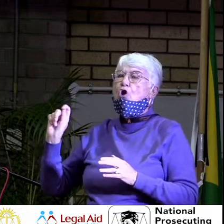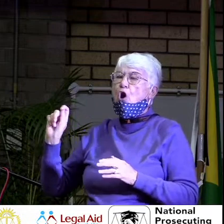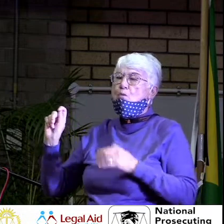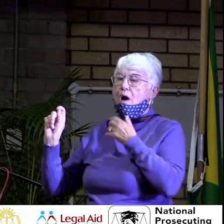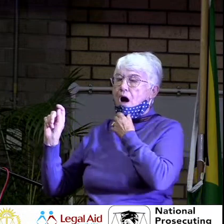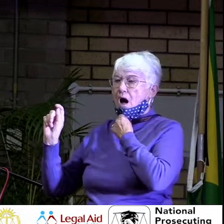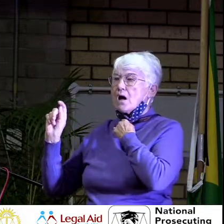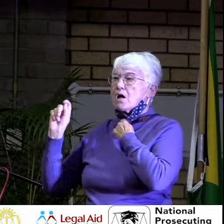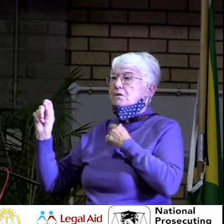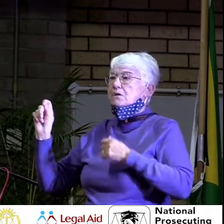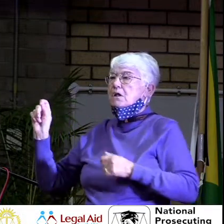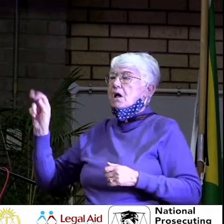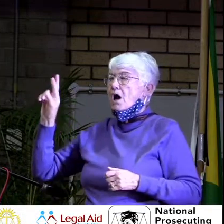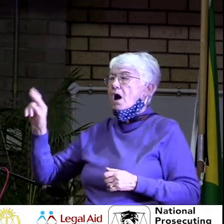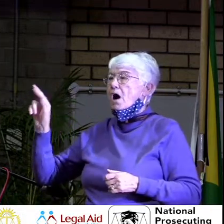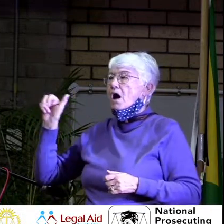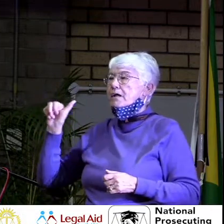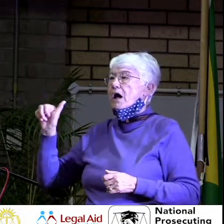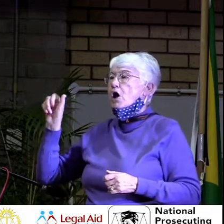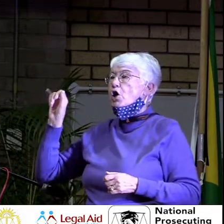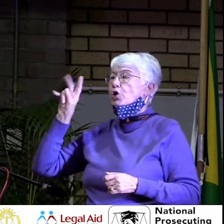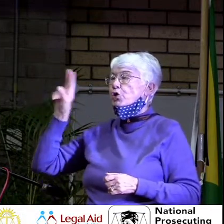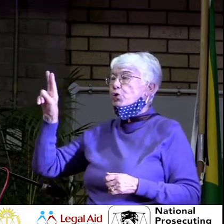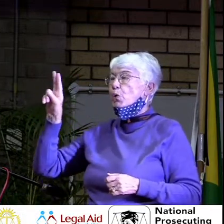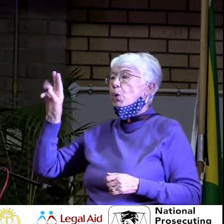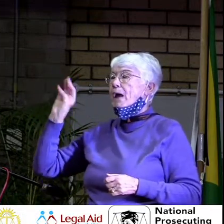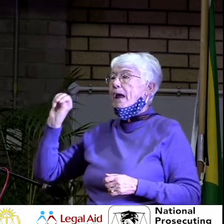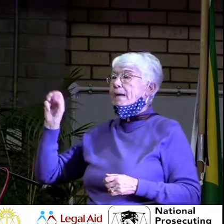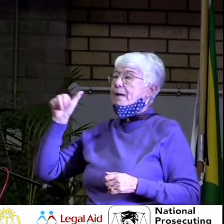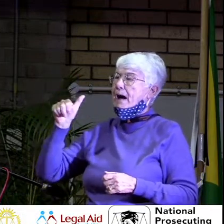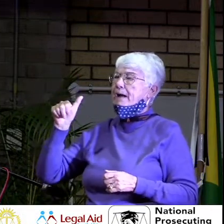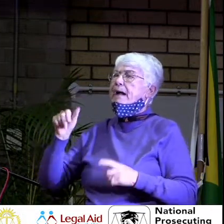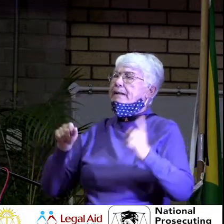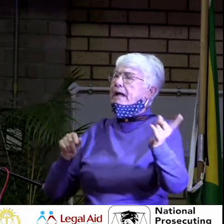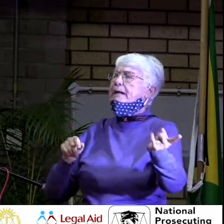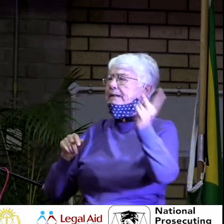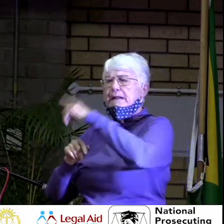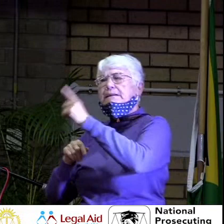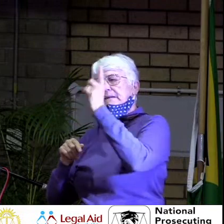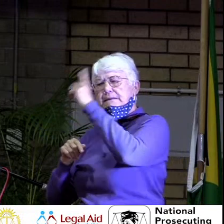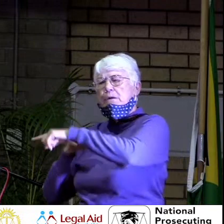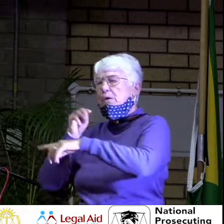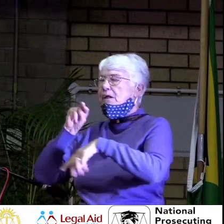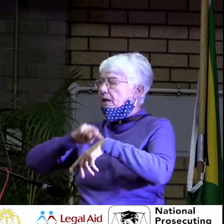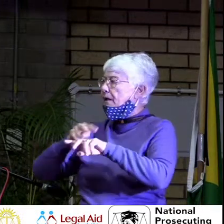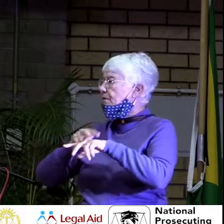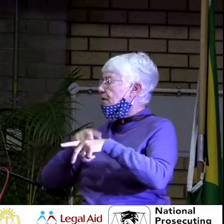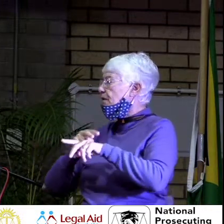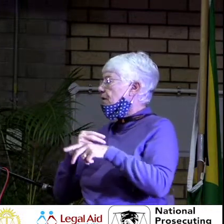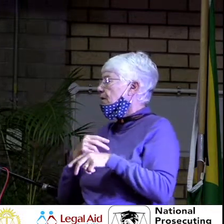to our community members who come with their problems. And the staff of the Trauma Center are very